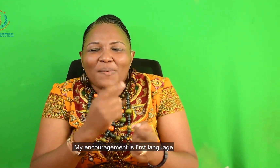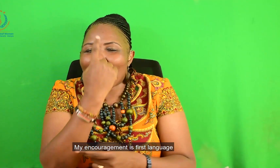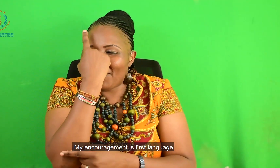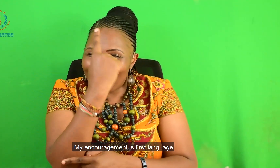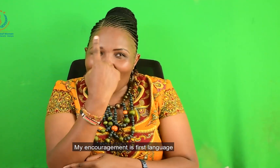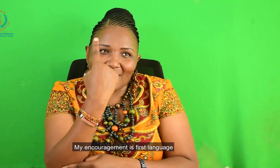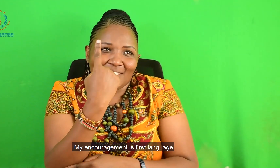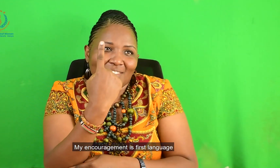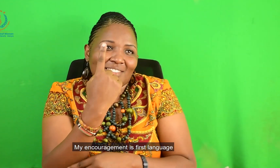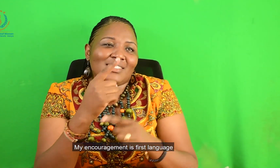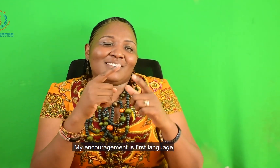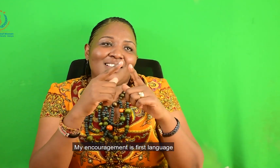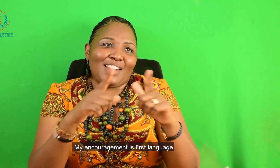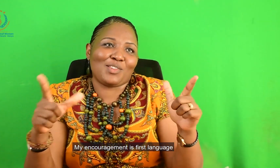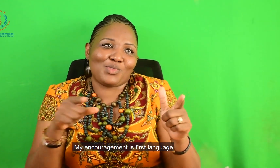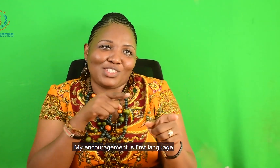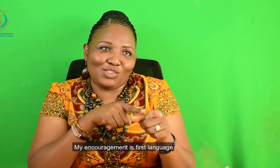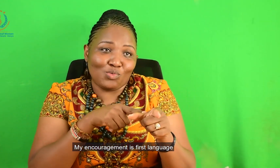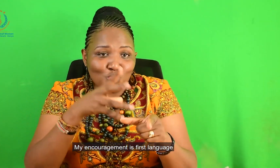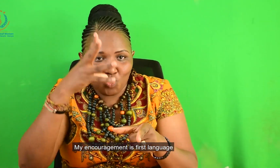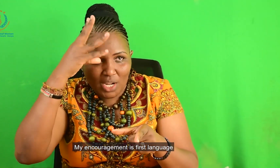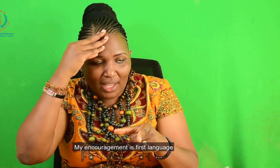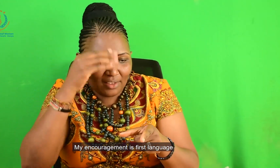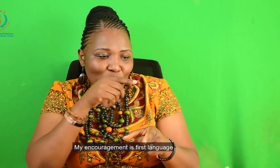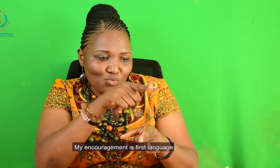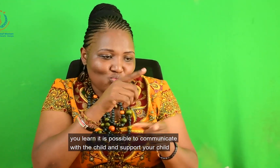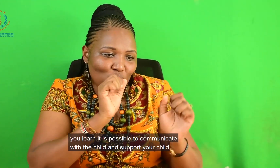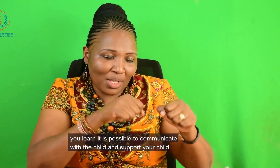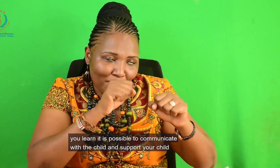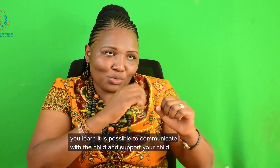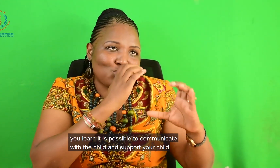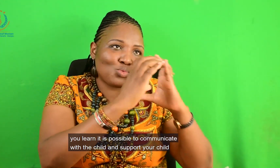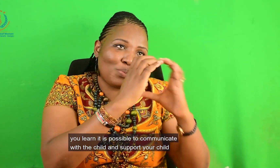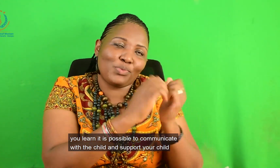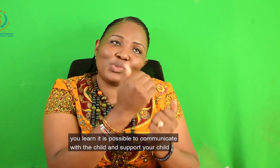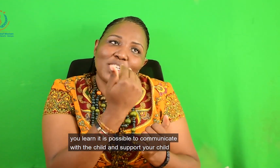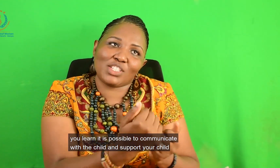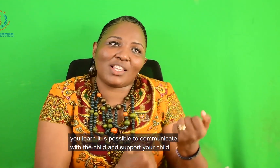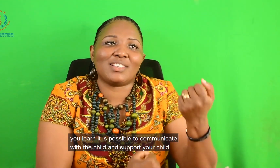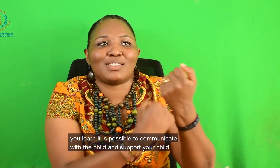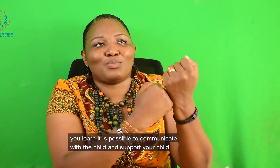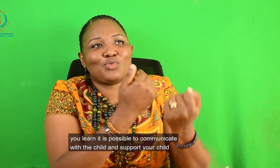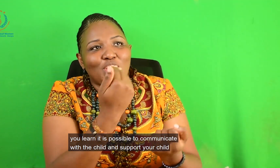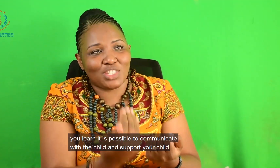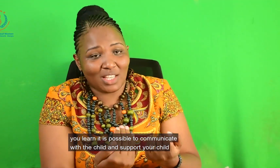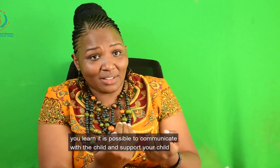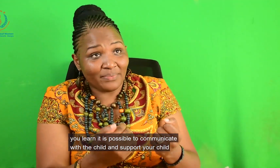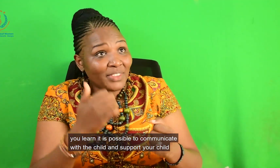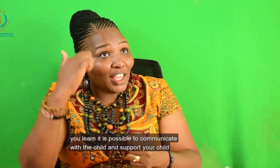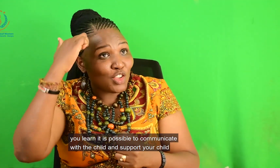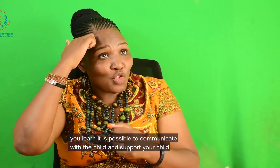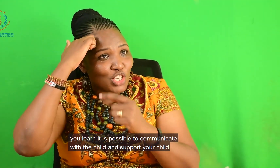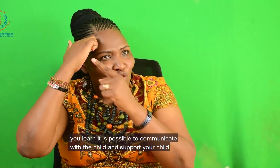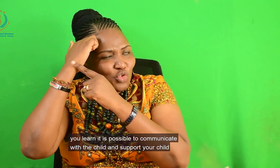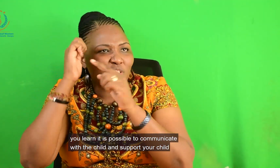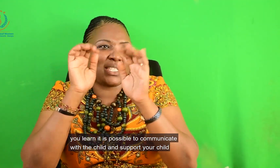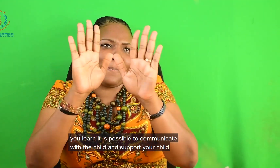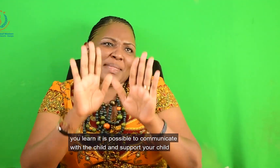encouragement is first, language. You learn. It will be possible to communicate with the child and you